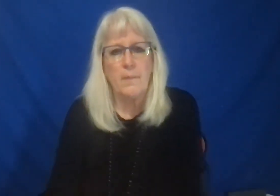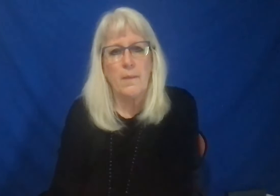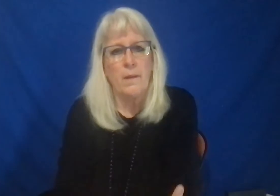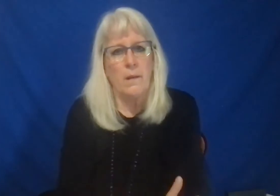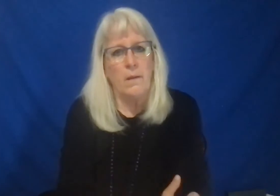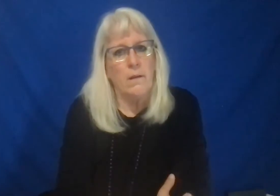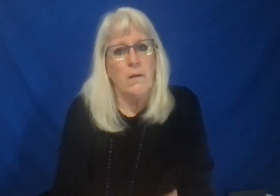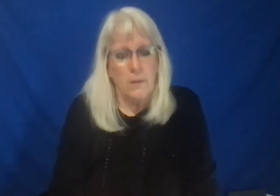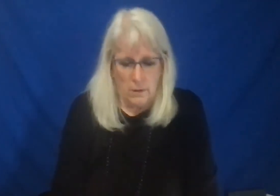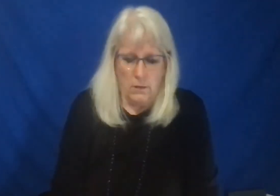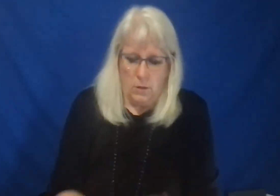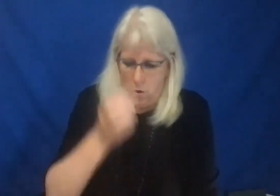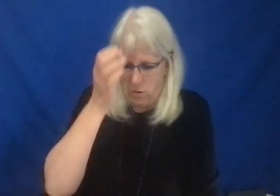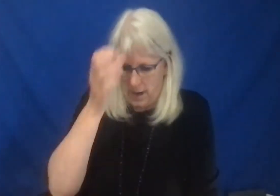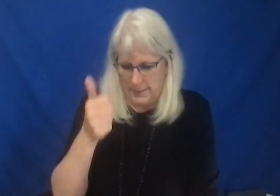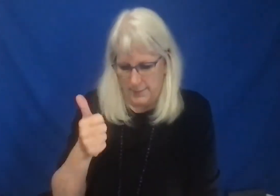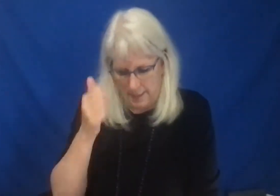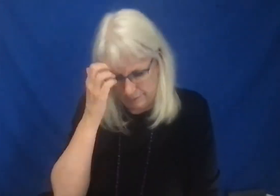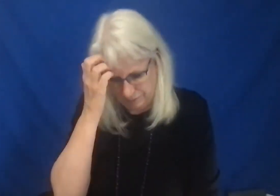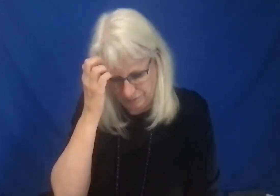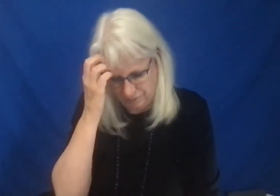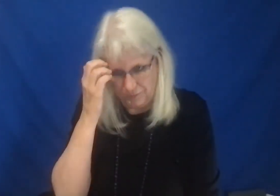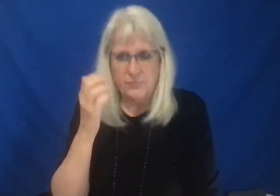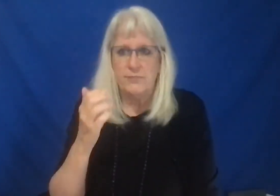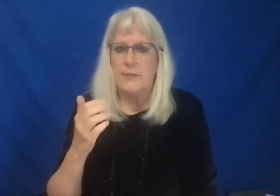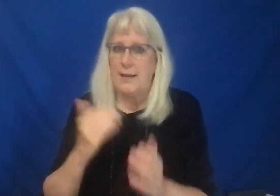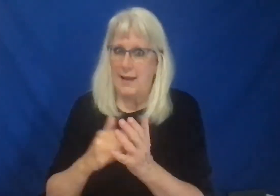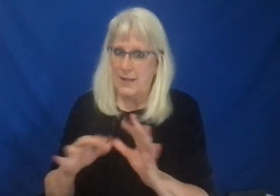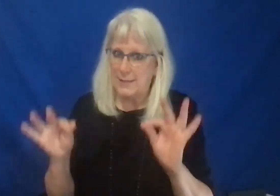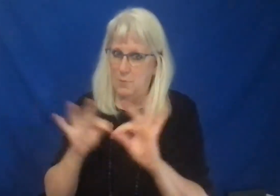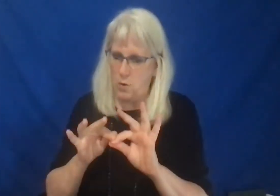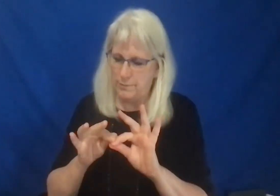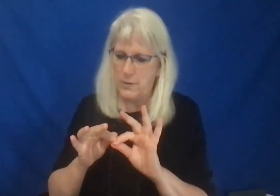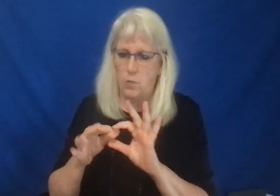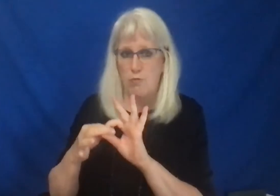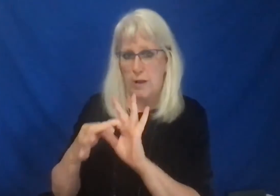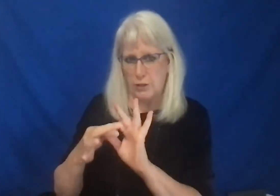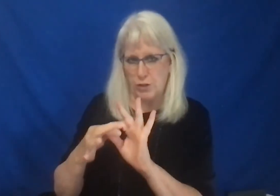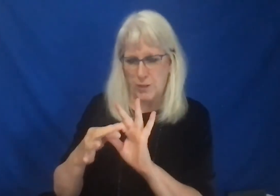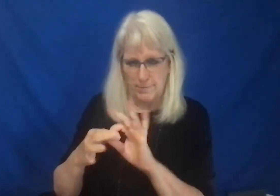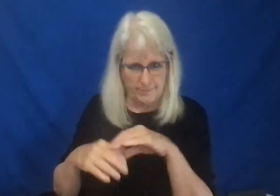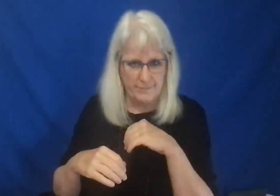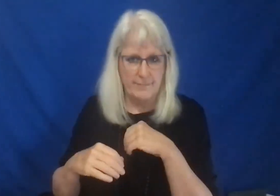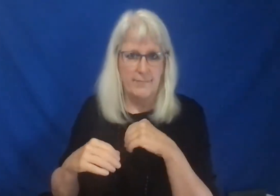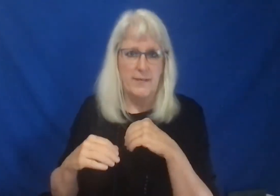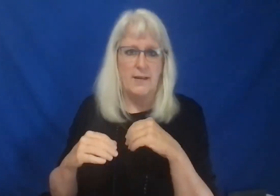So Concept 10 is very important to me, to go back to my relationship, because it's about double-headed management and the authority to do one's